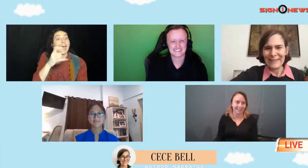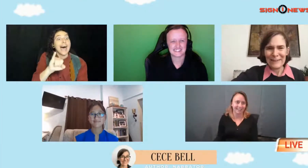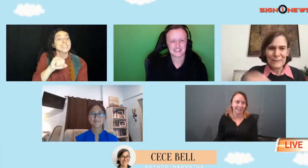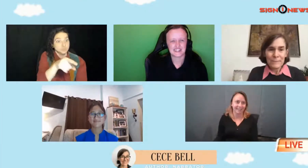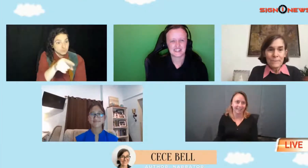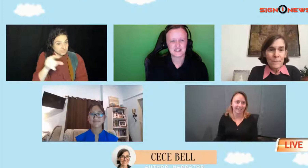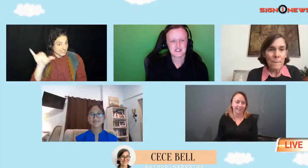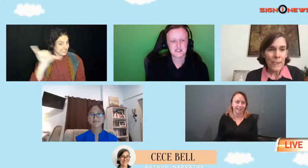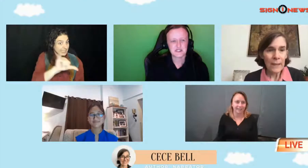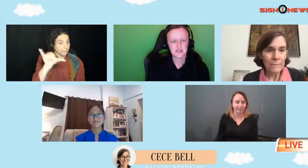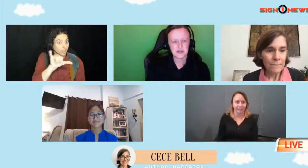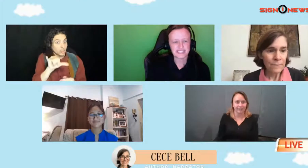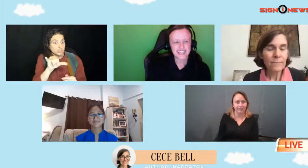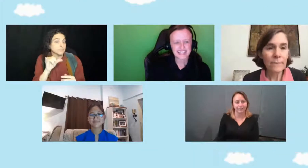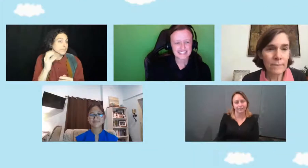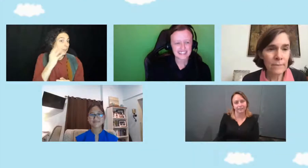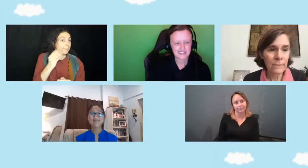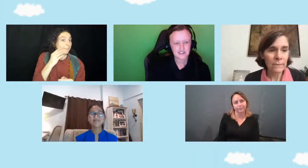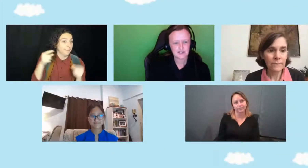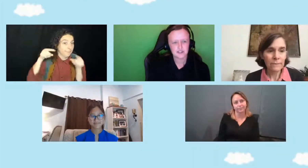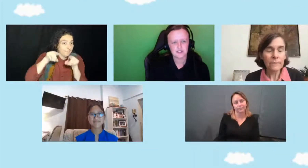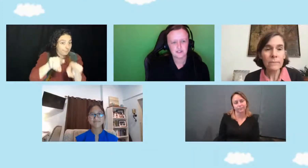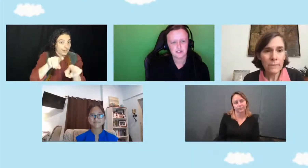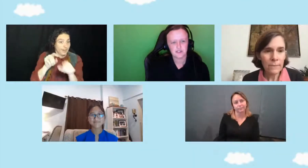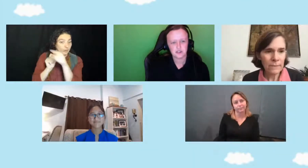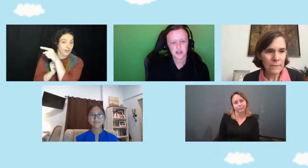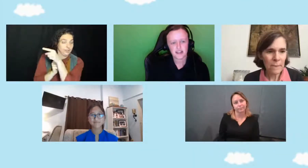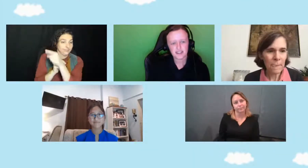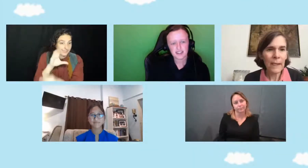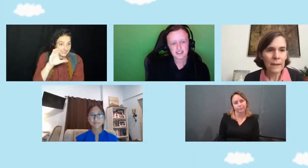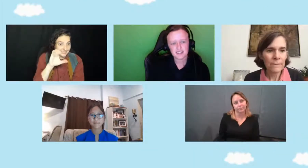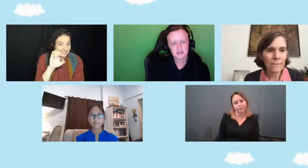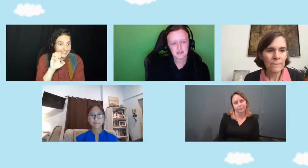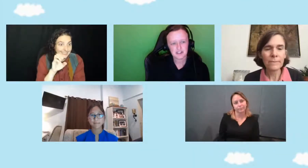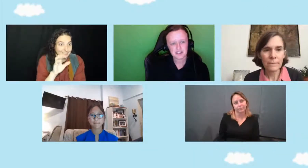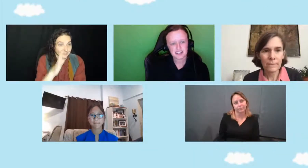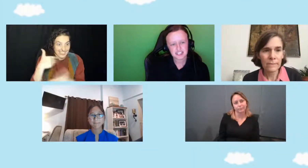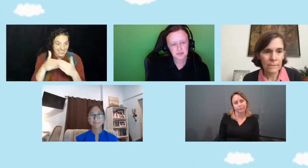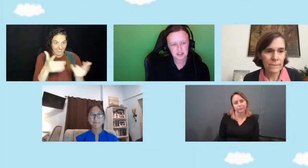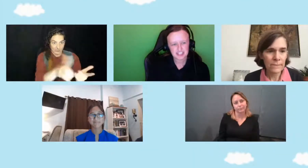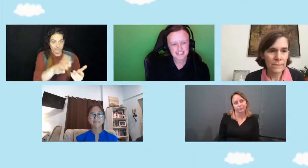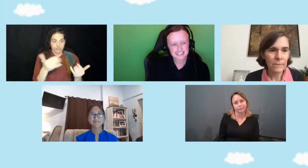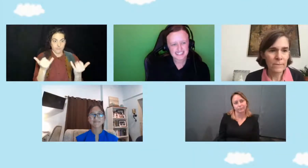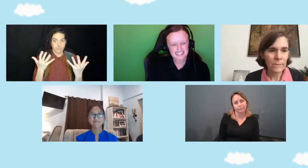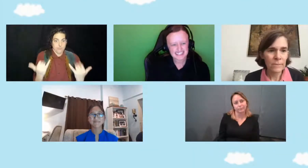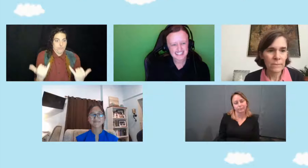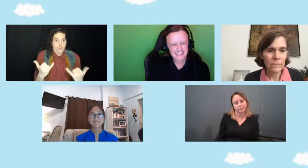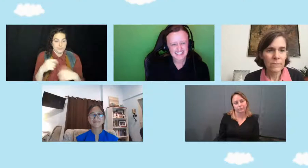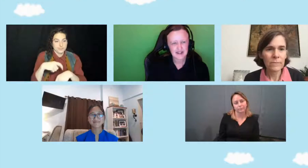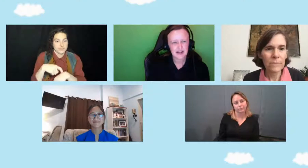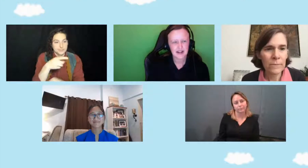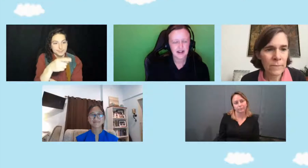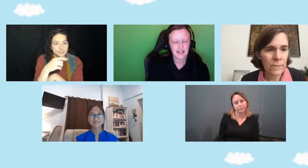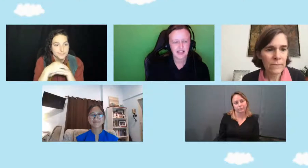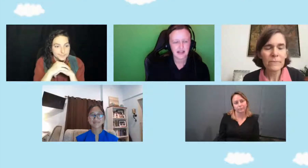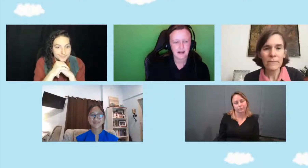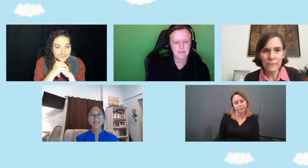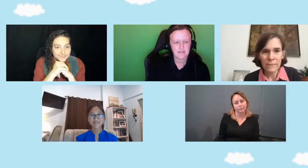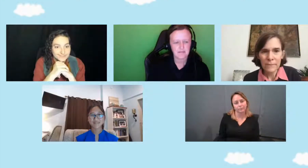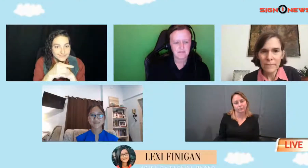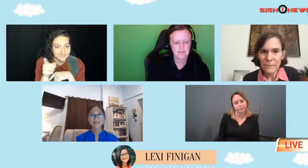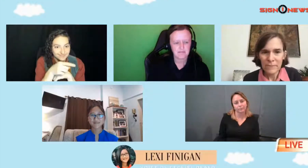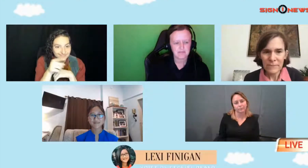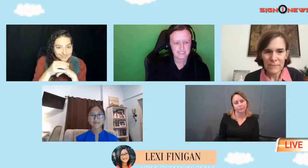Absolutely. So Lexi, Mm-hmm. do you have a similar experience as Cece?